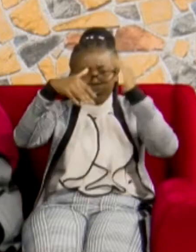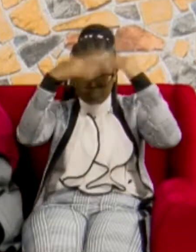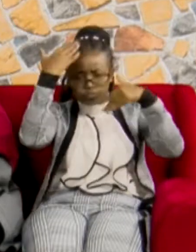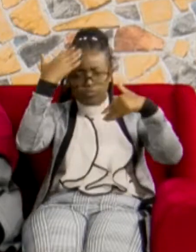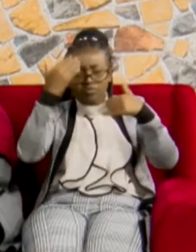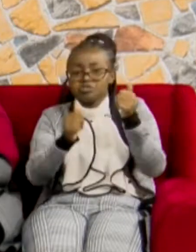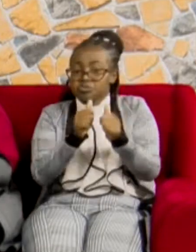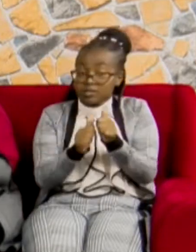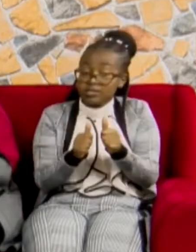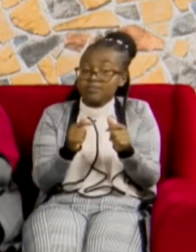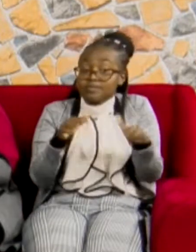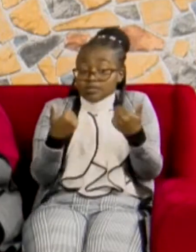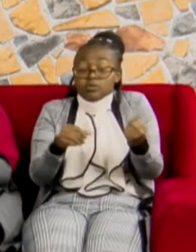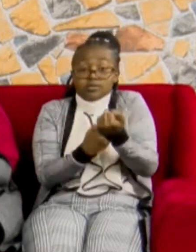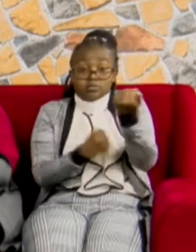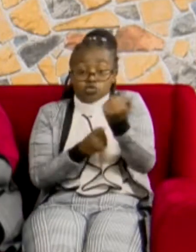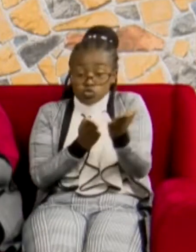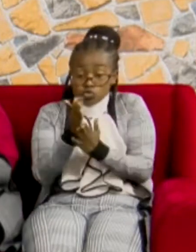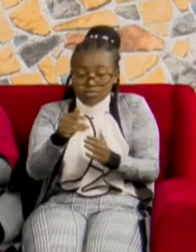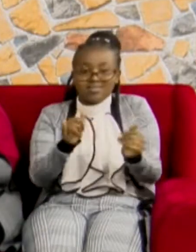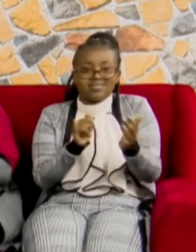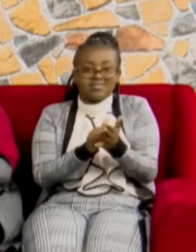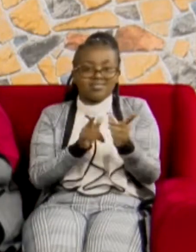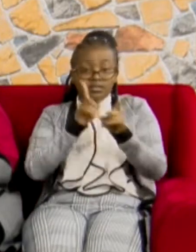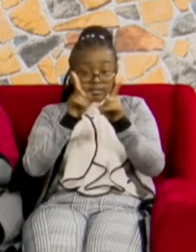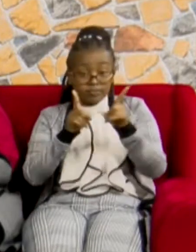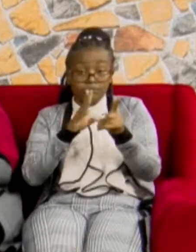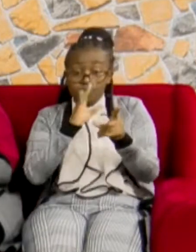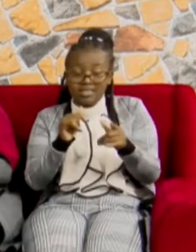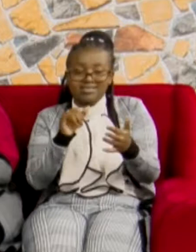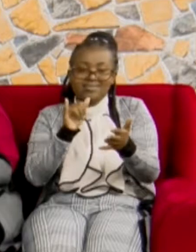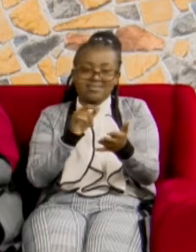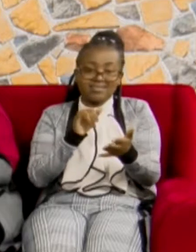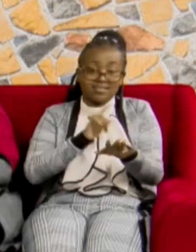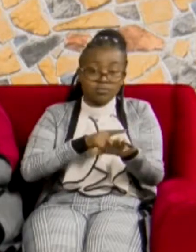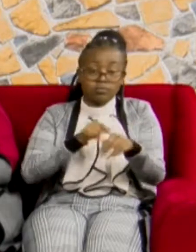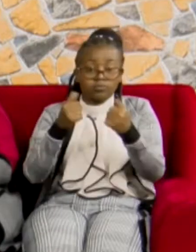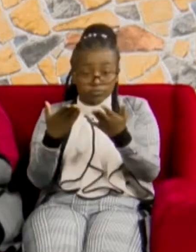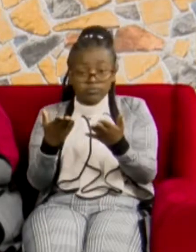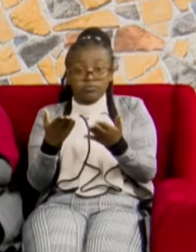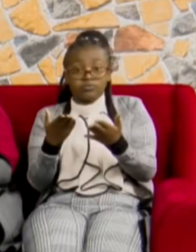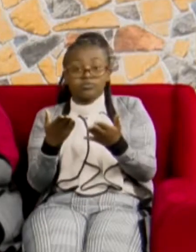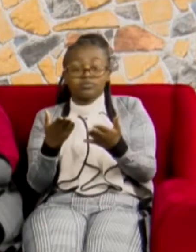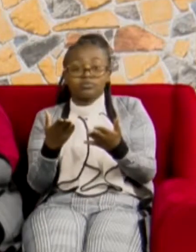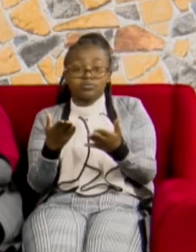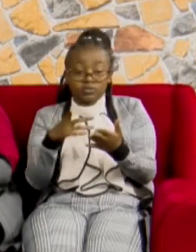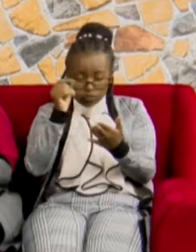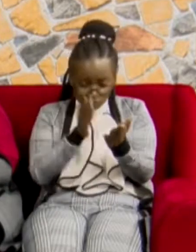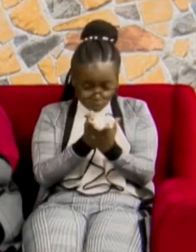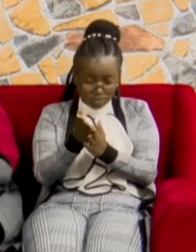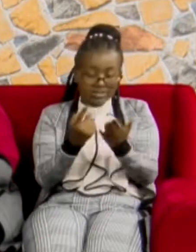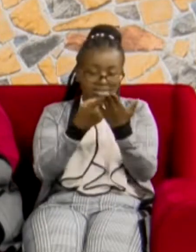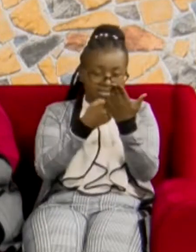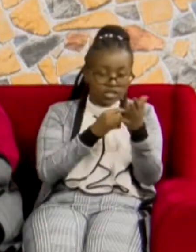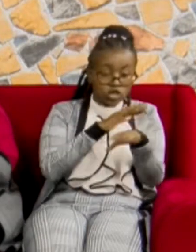how do we support you through that journey. So by the time we are handing you over to the adults, we've kind of gone through and discussed